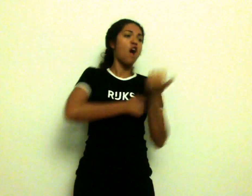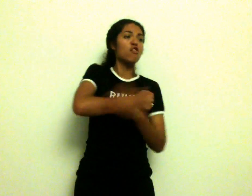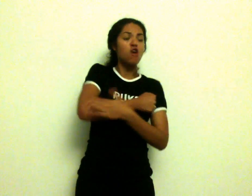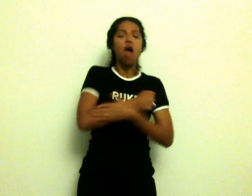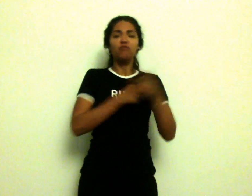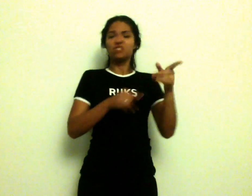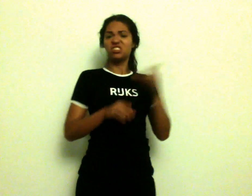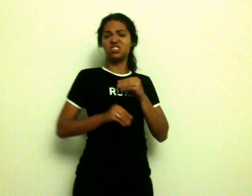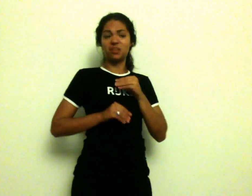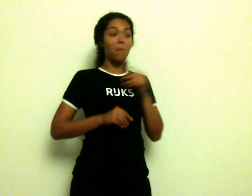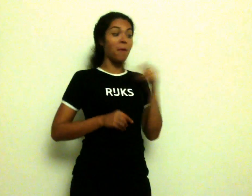plural.